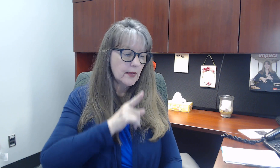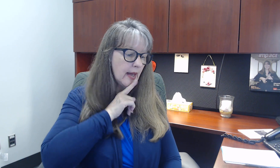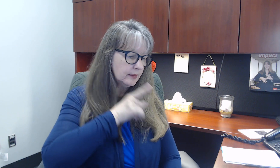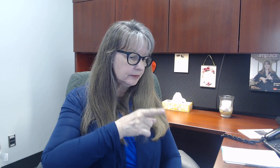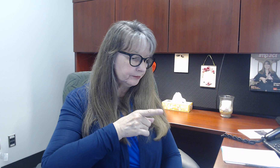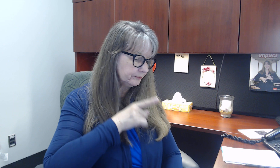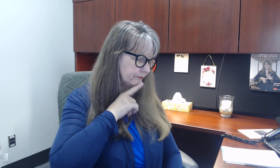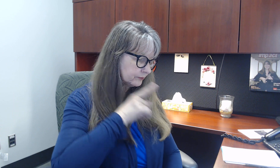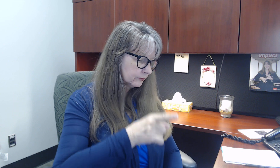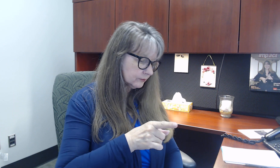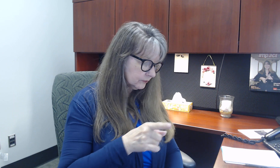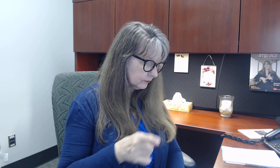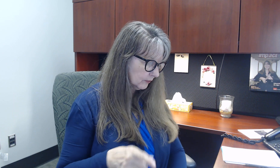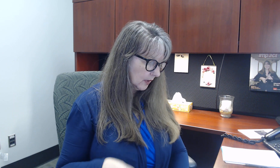that.